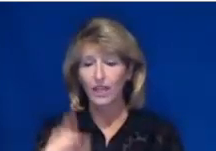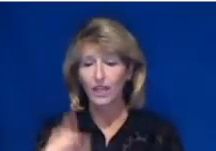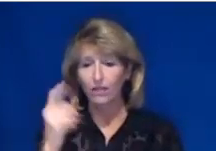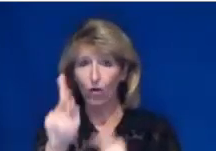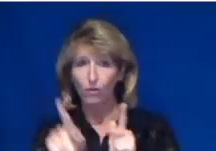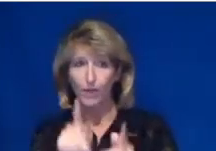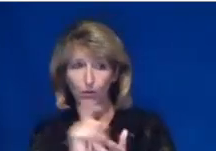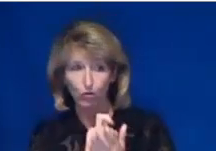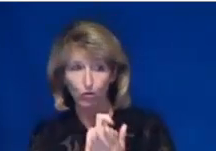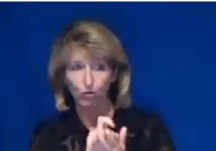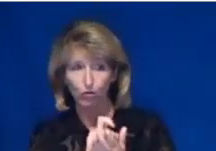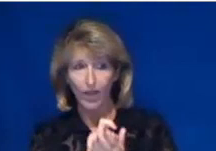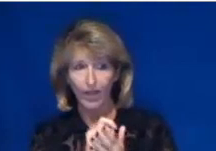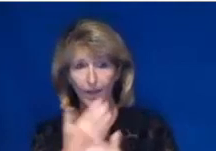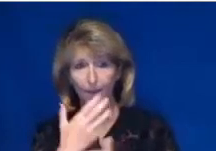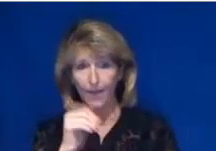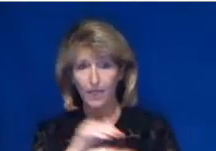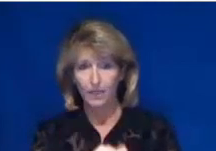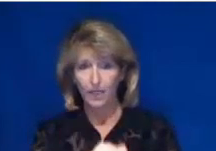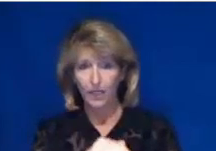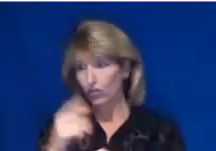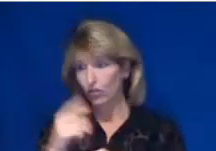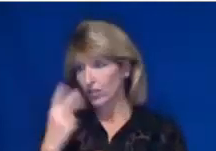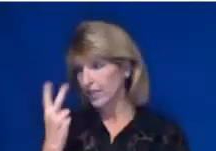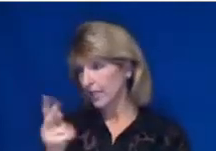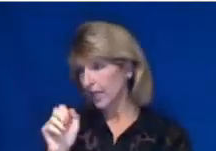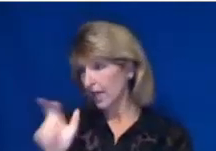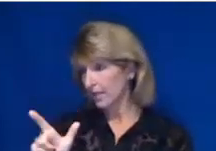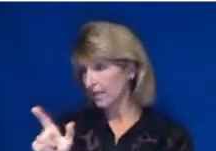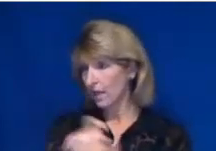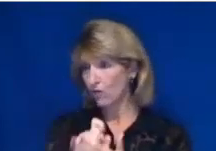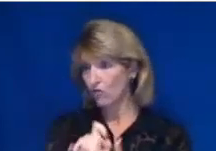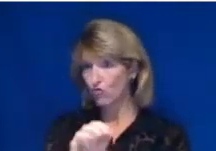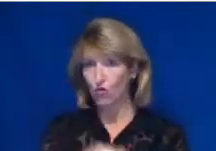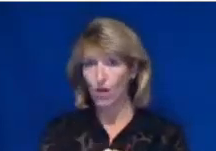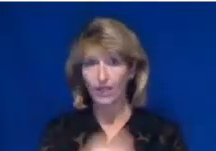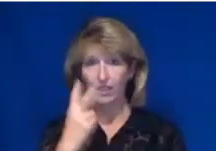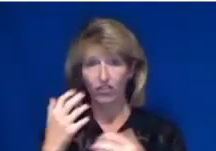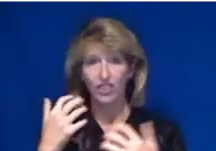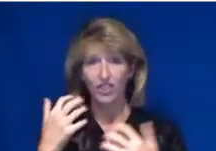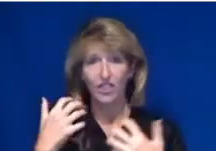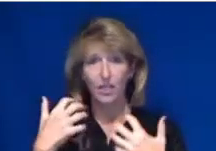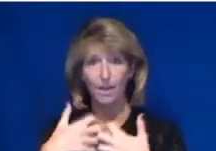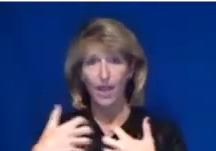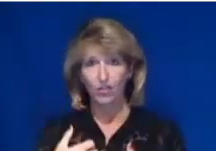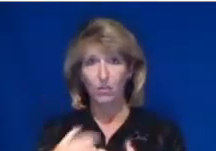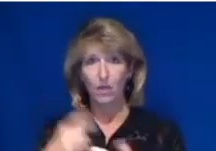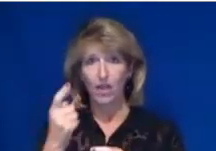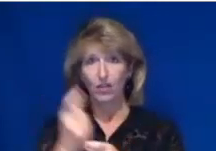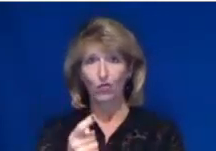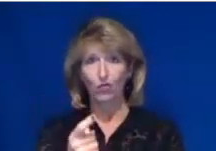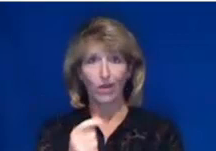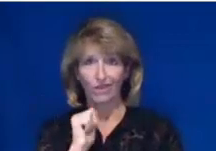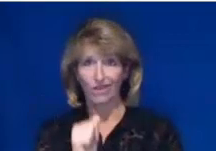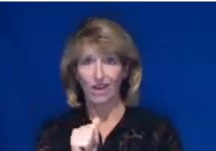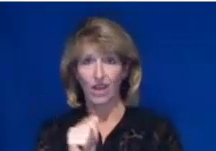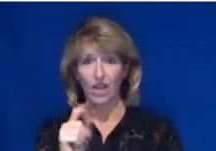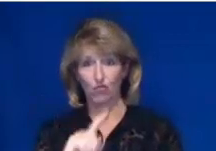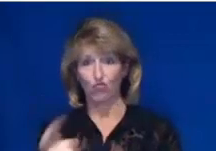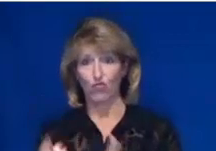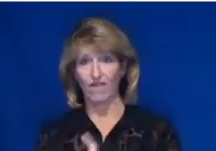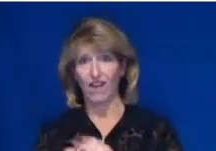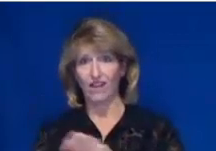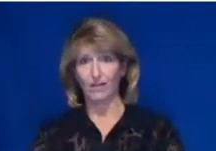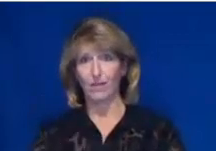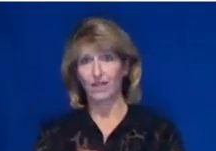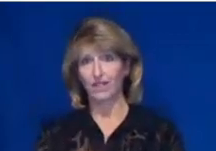and following a yes or no format for all questions, we sent them out in the ASL version and